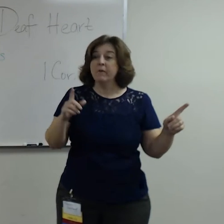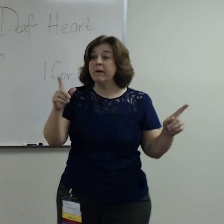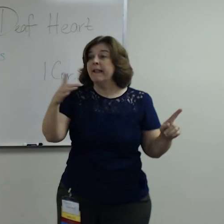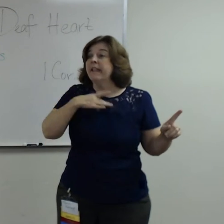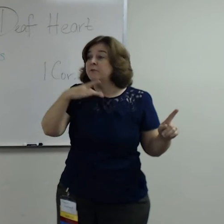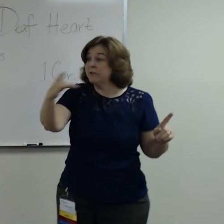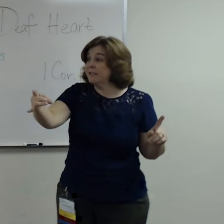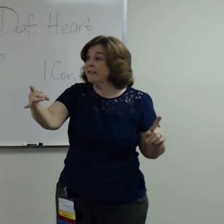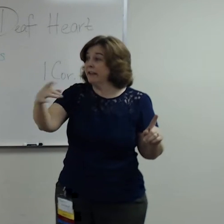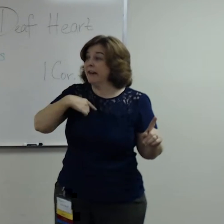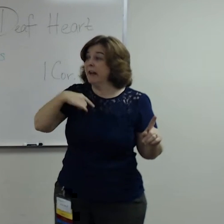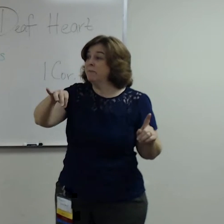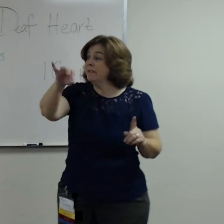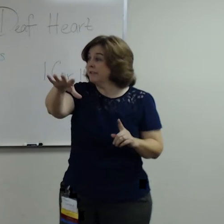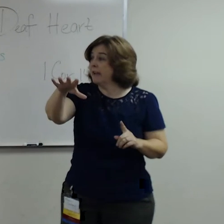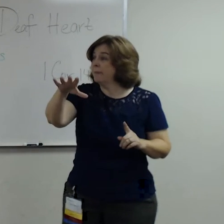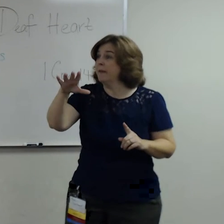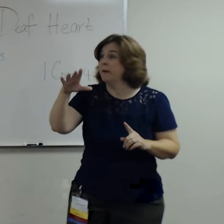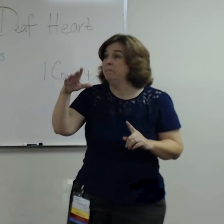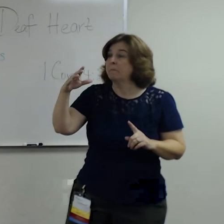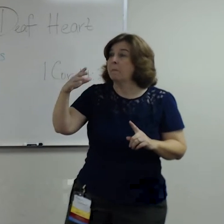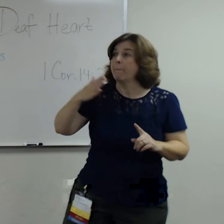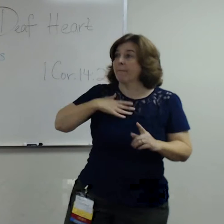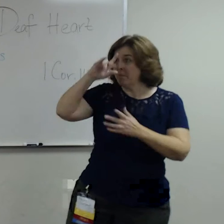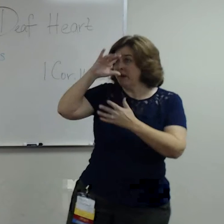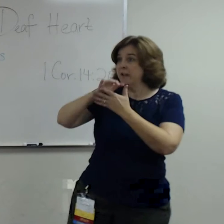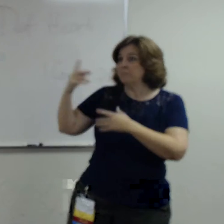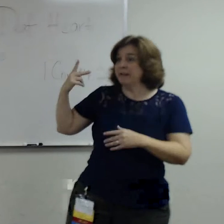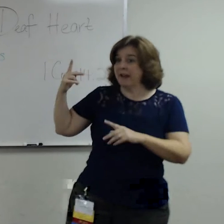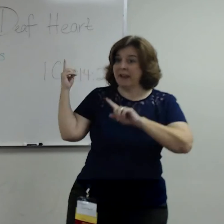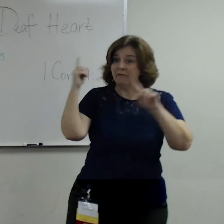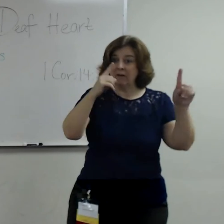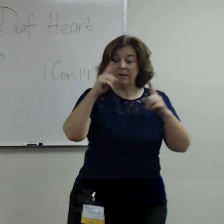well, interestingly, and I'll put this out there, my husband and I have gone to